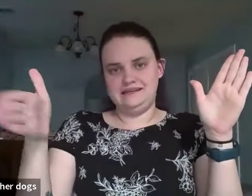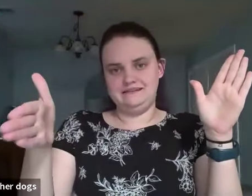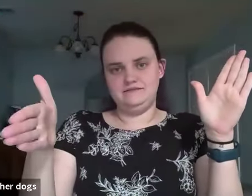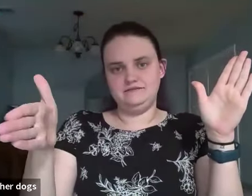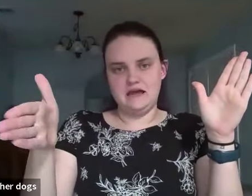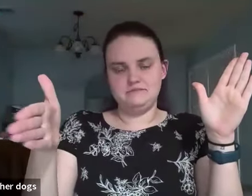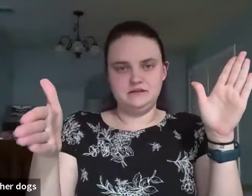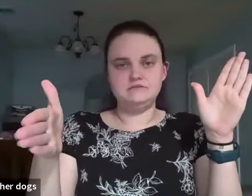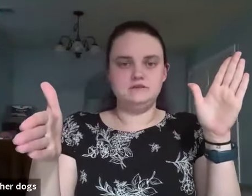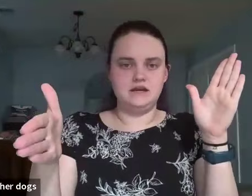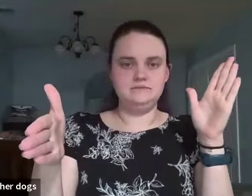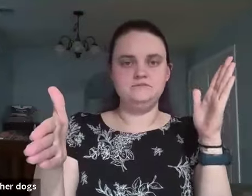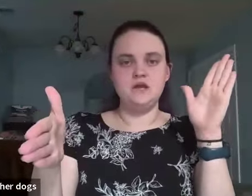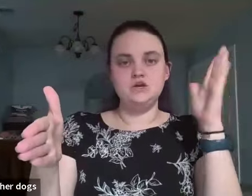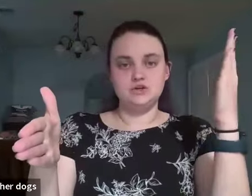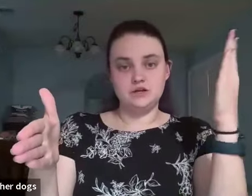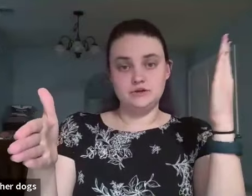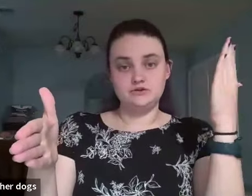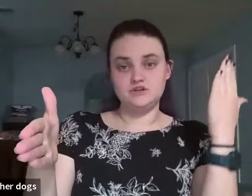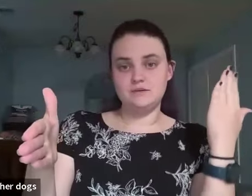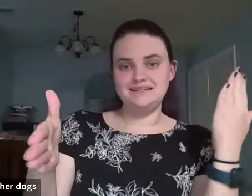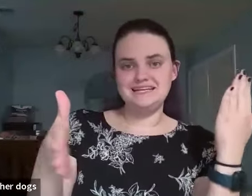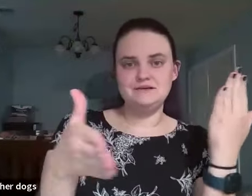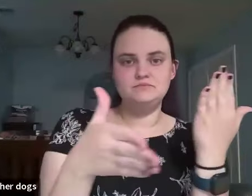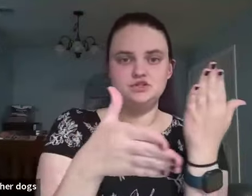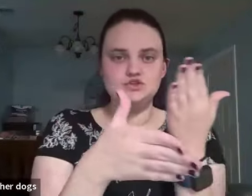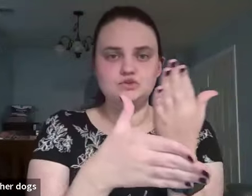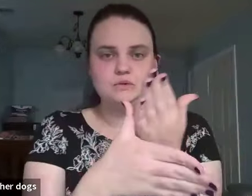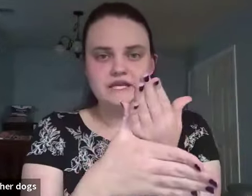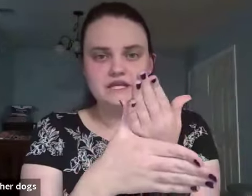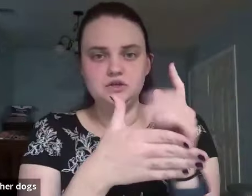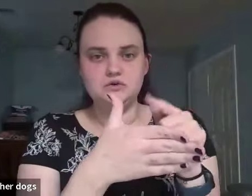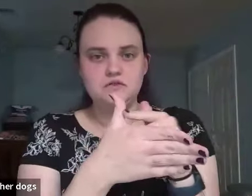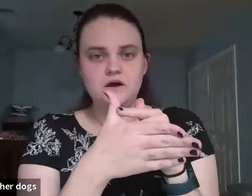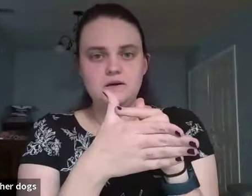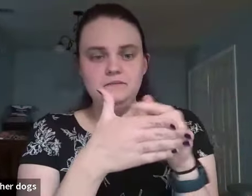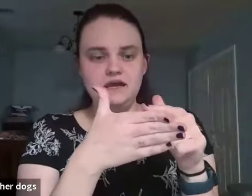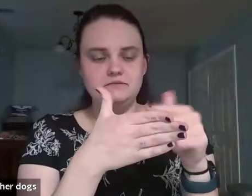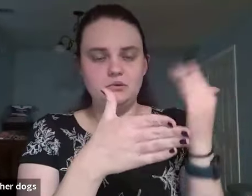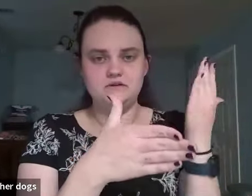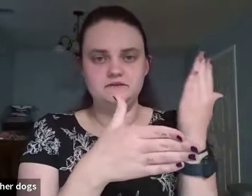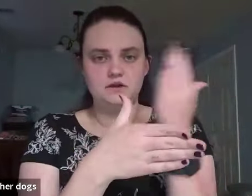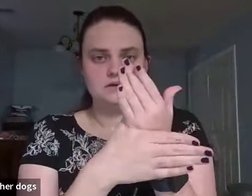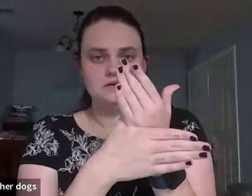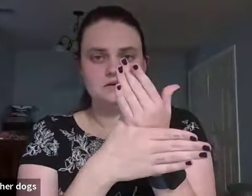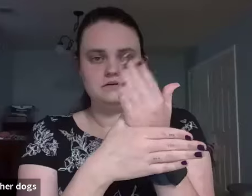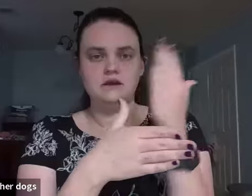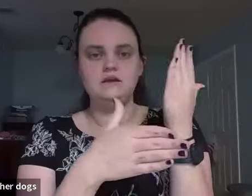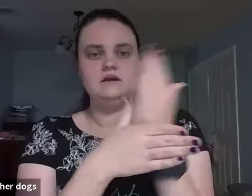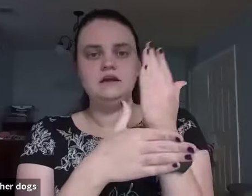open flat B, okay? You're gonna bring your dominant in between your thumb and the pointer finger, okay?